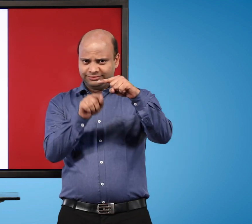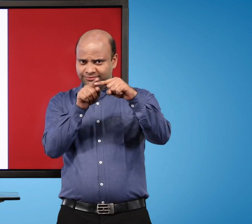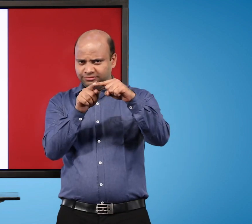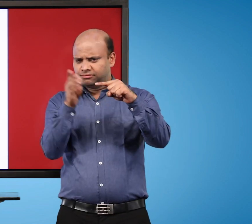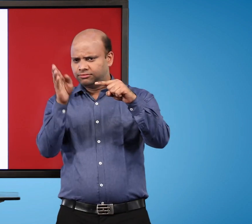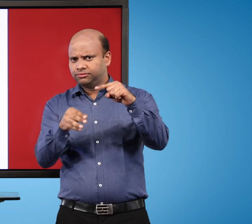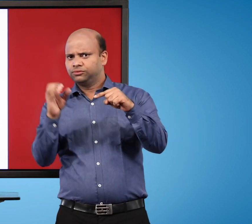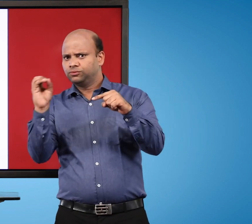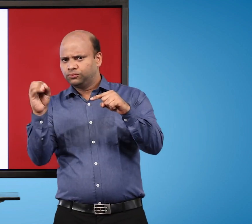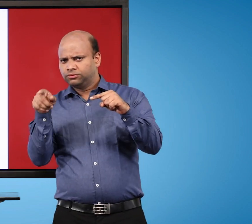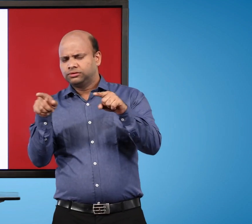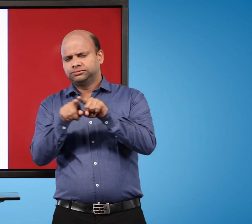Division by 0.